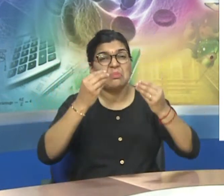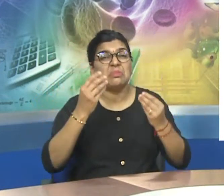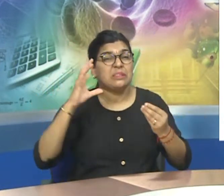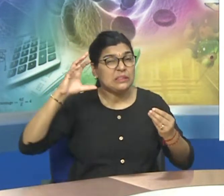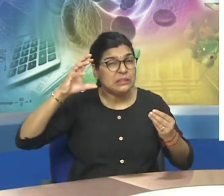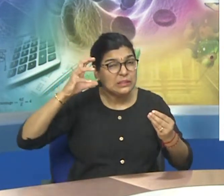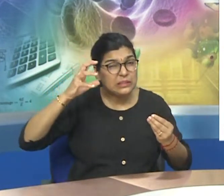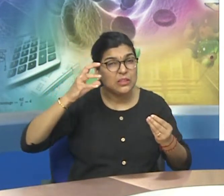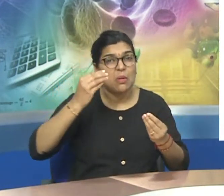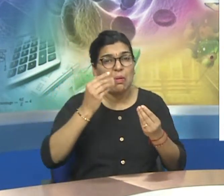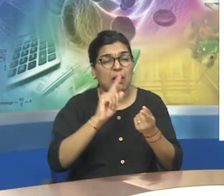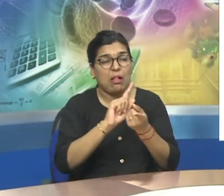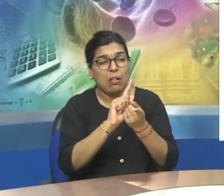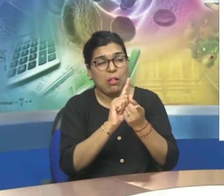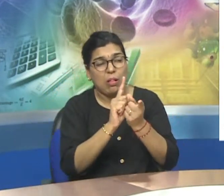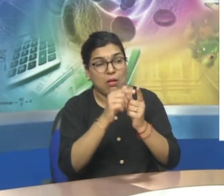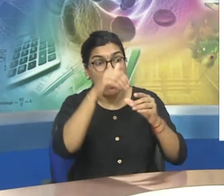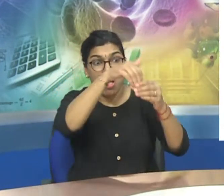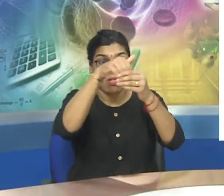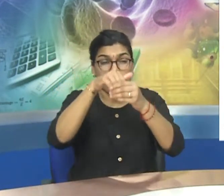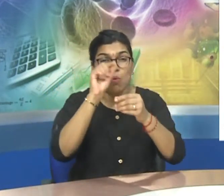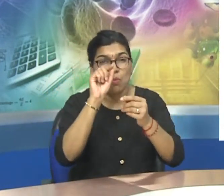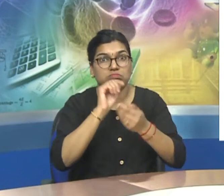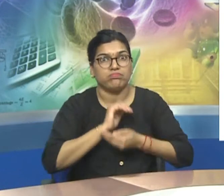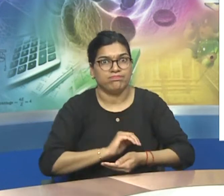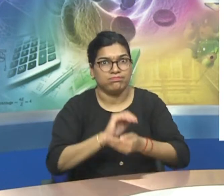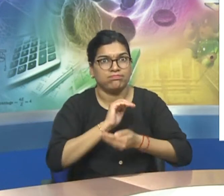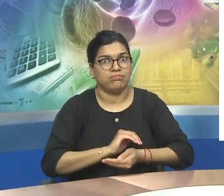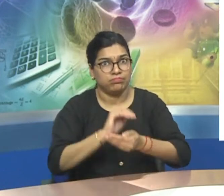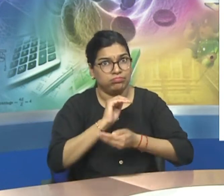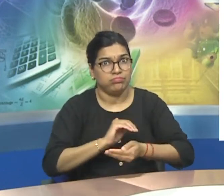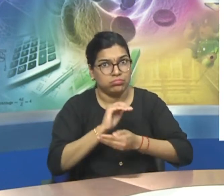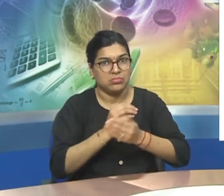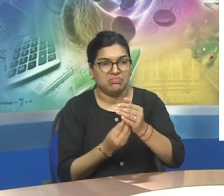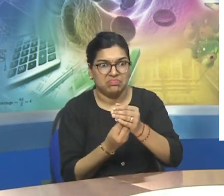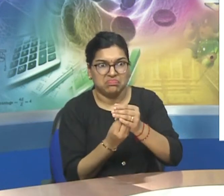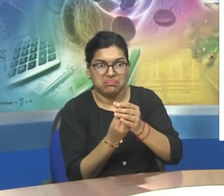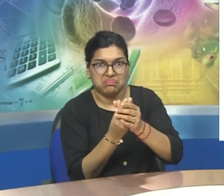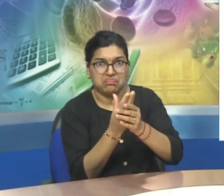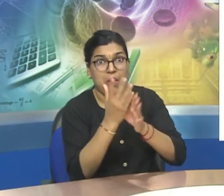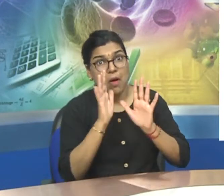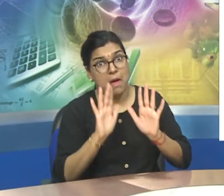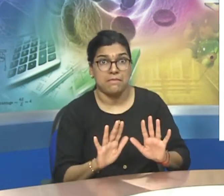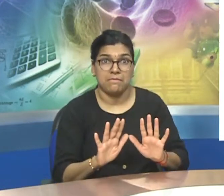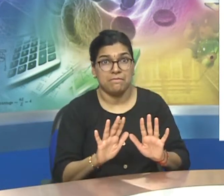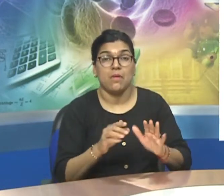they become the breeding grounds for disease-carrying vectors such as flies,